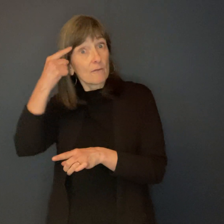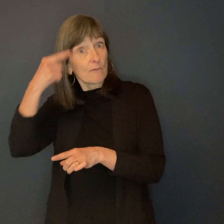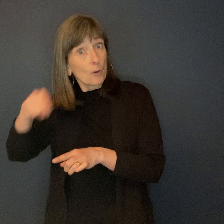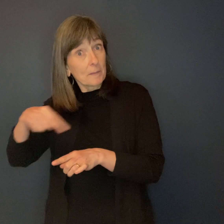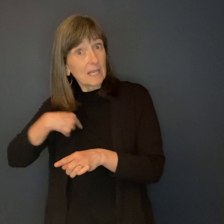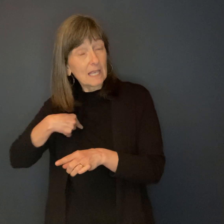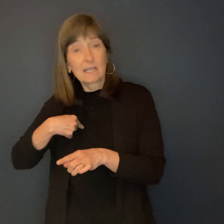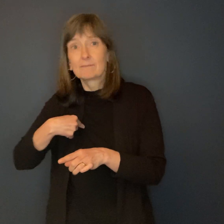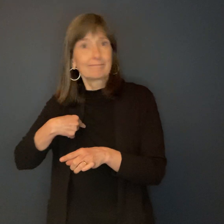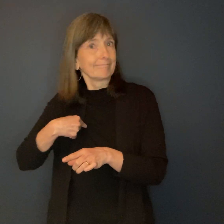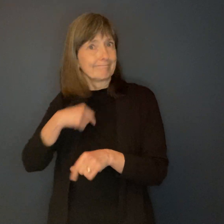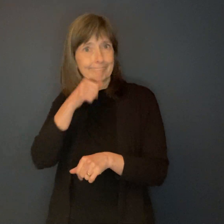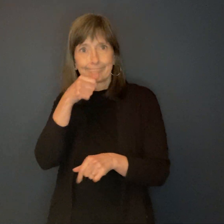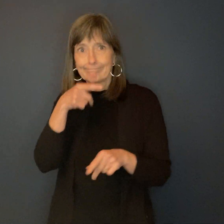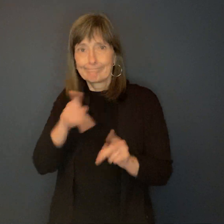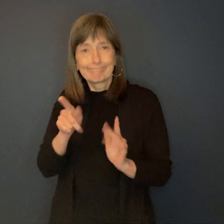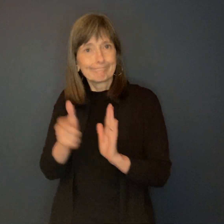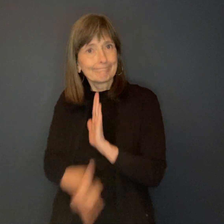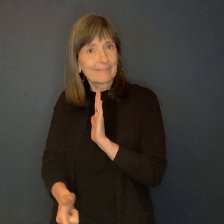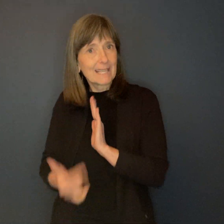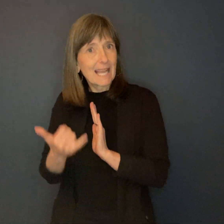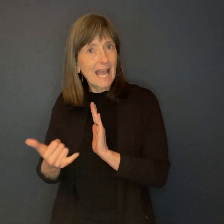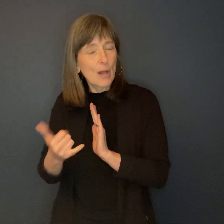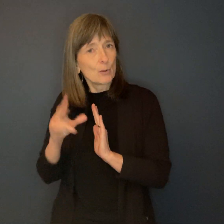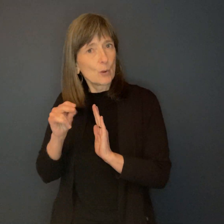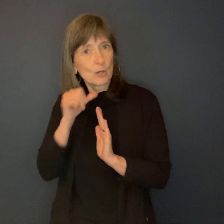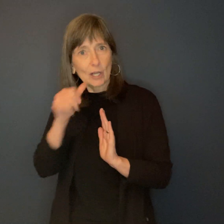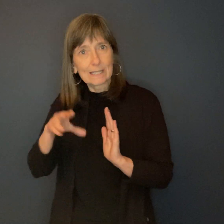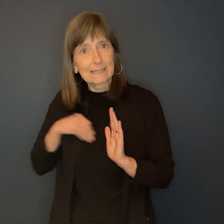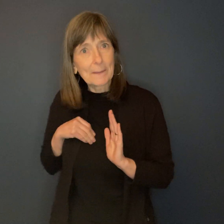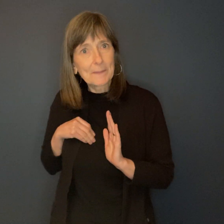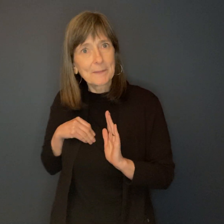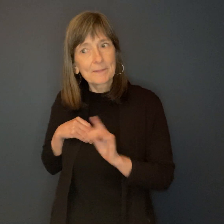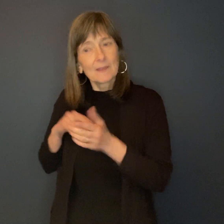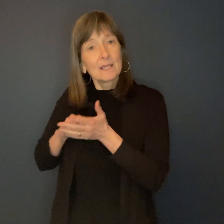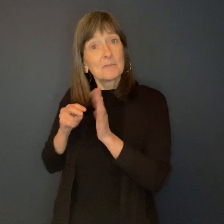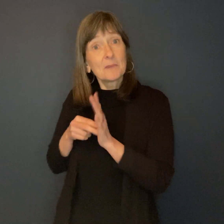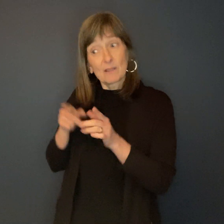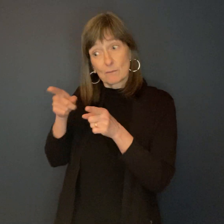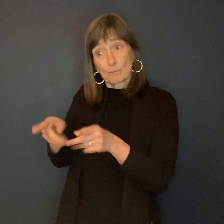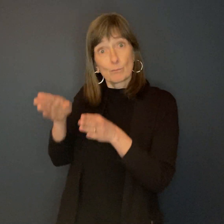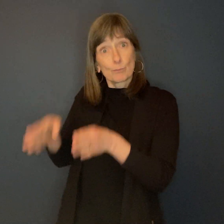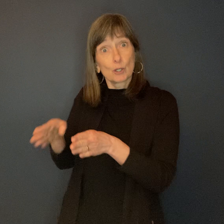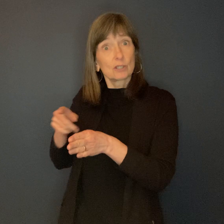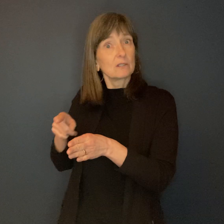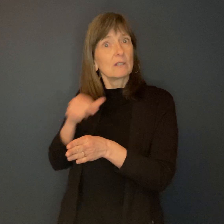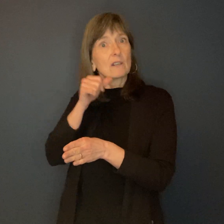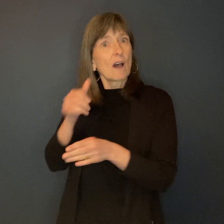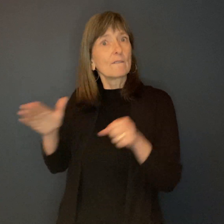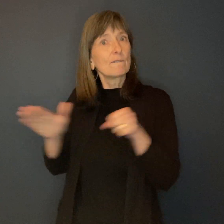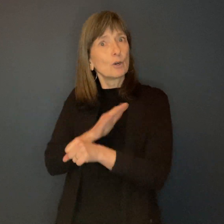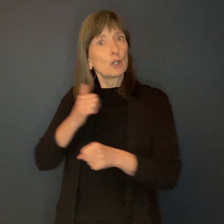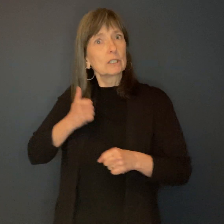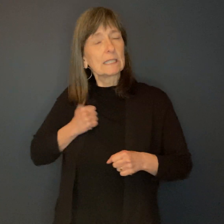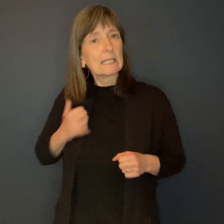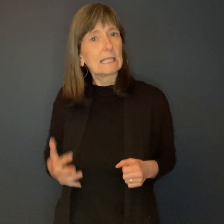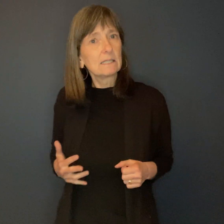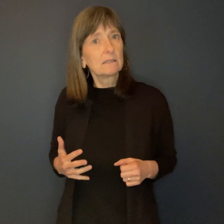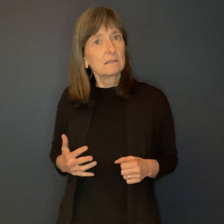possessing the full benefits of being a citizen, the ability to have, liberty and freedoms and to be free from